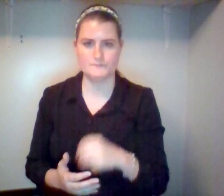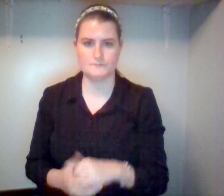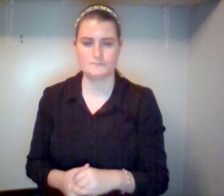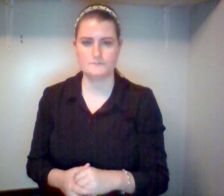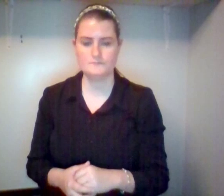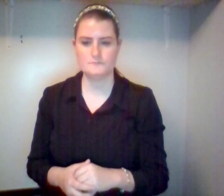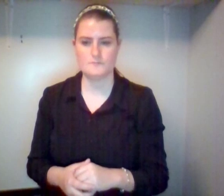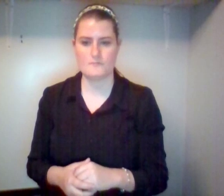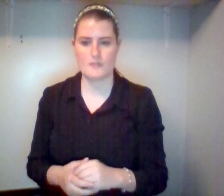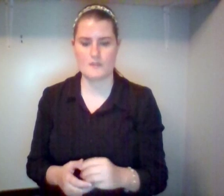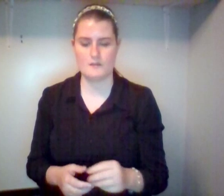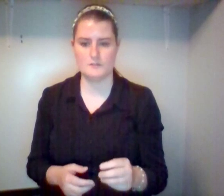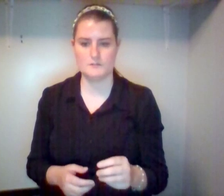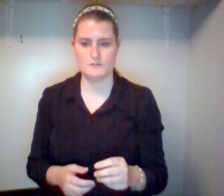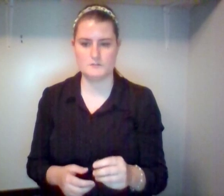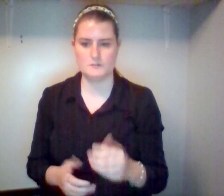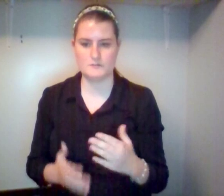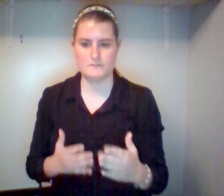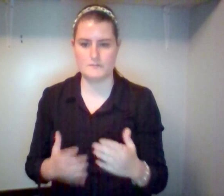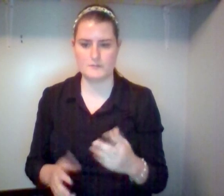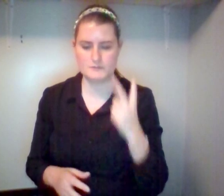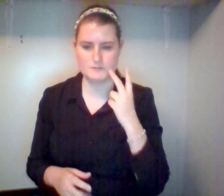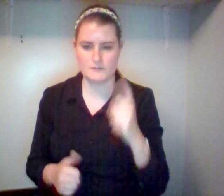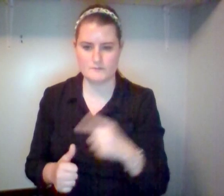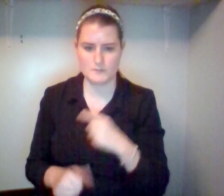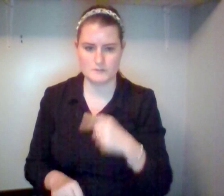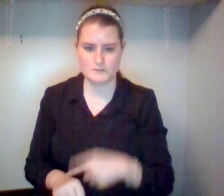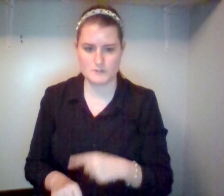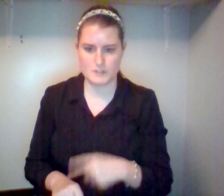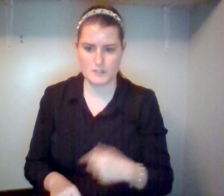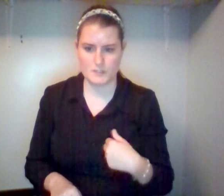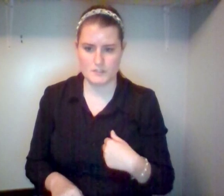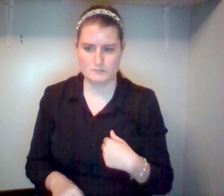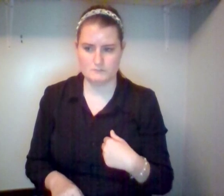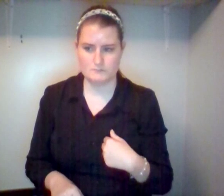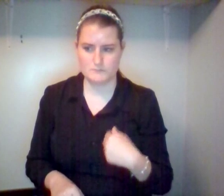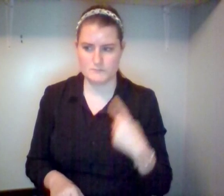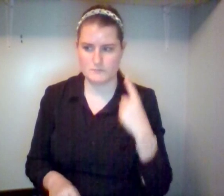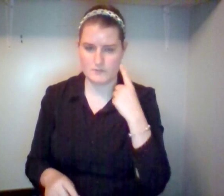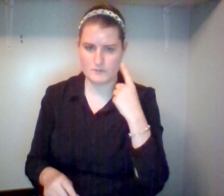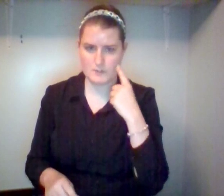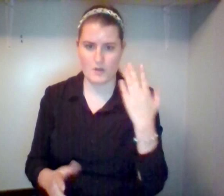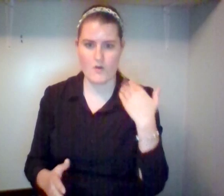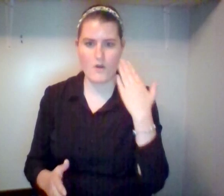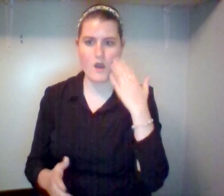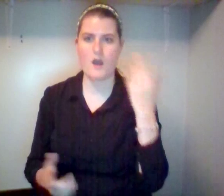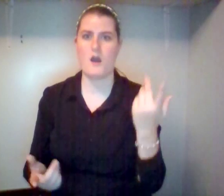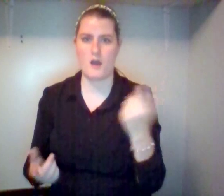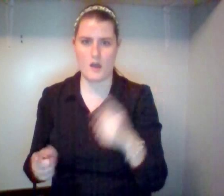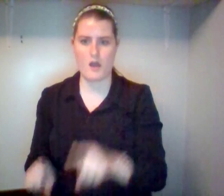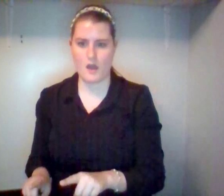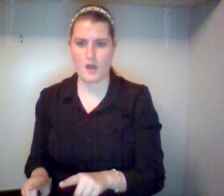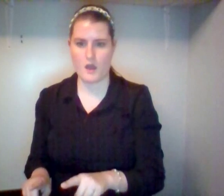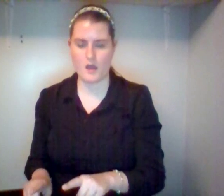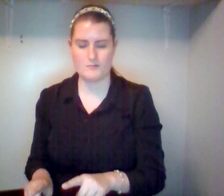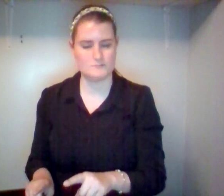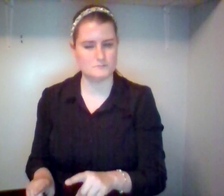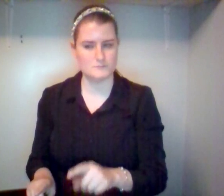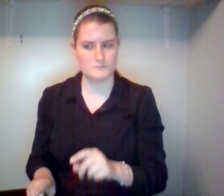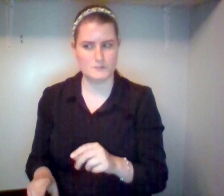right. There might be an aspect of it that you're seeing accurately and an aspect of it that you're seeing inaccurately, and so some